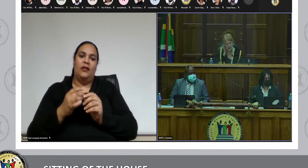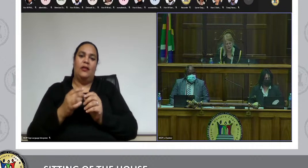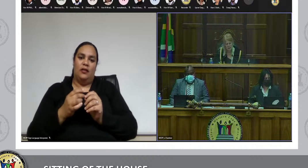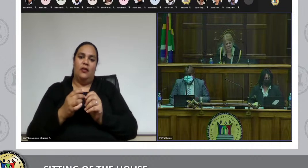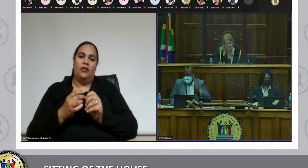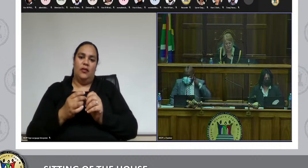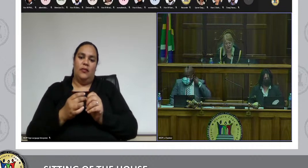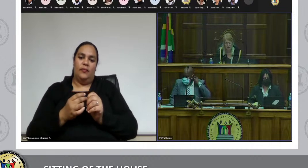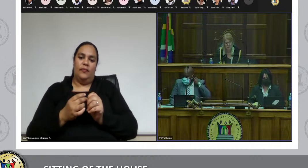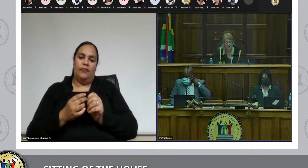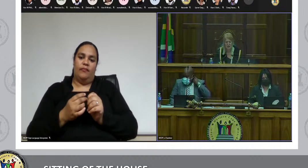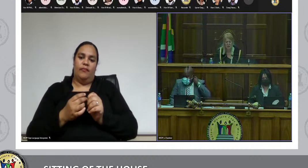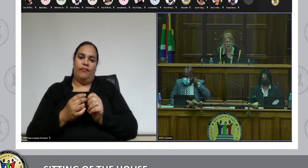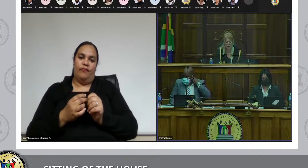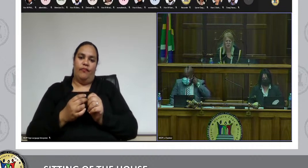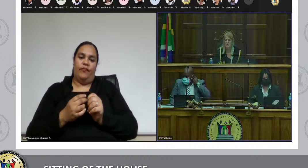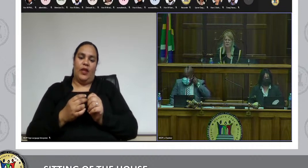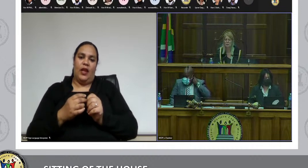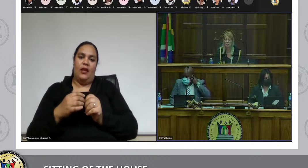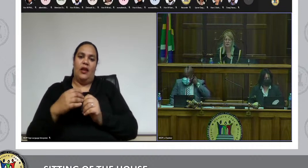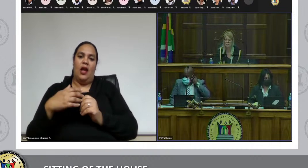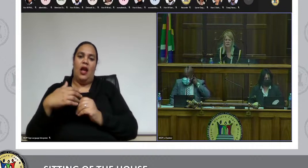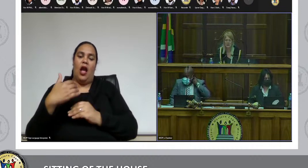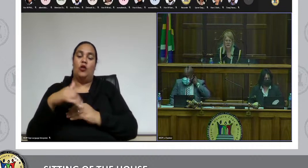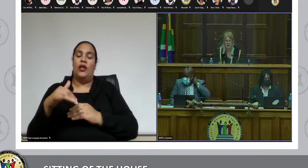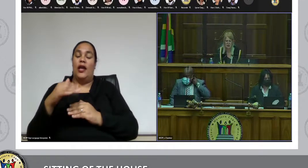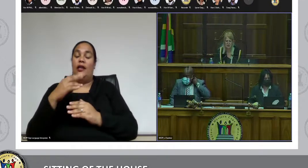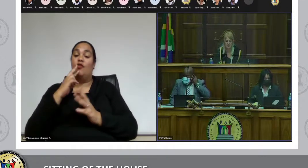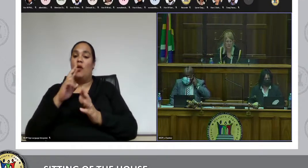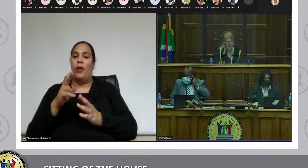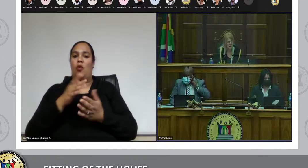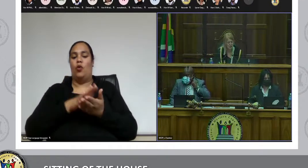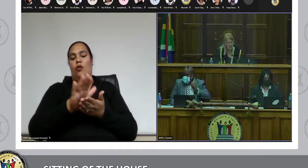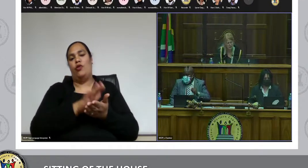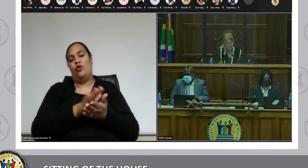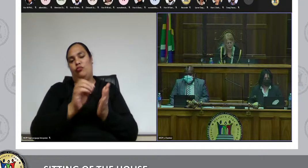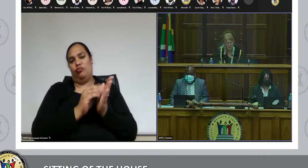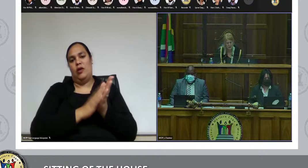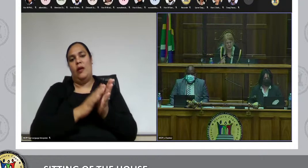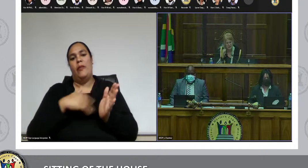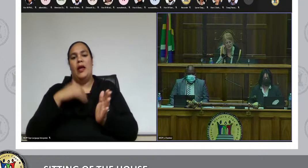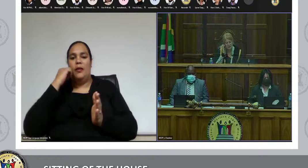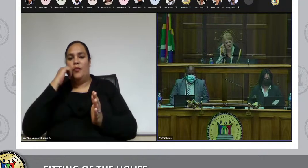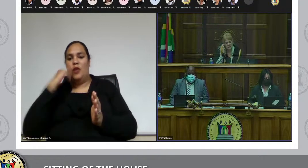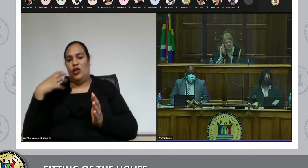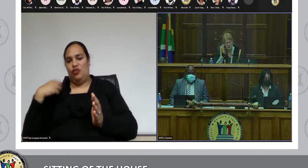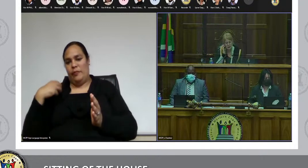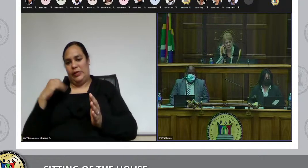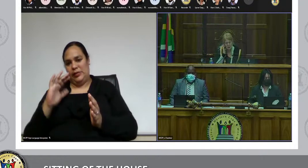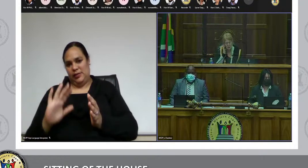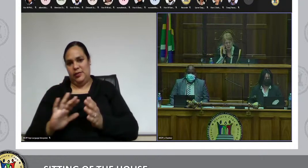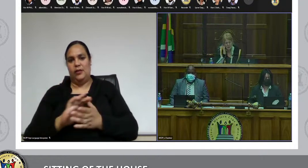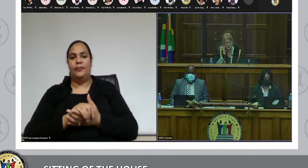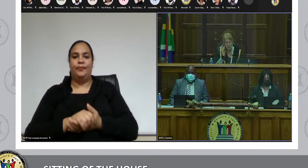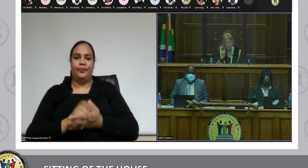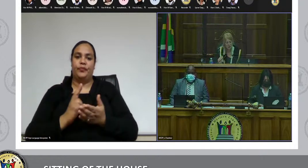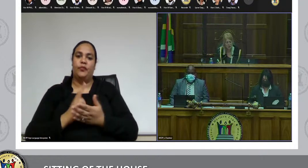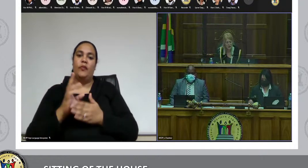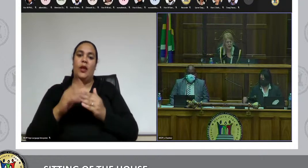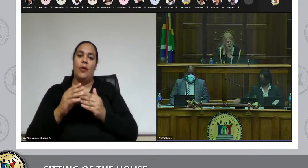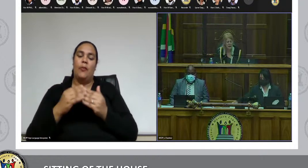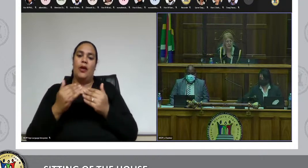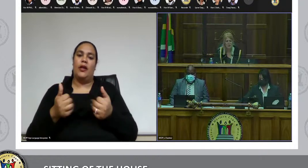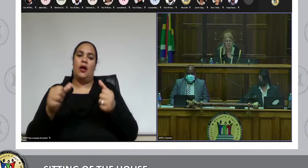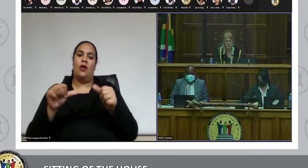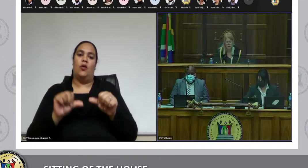And outstanding replies will be printed in the Hansard. My apologies, Minister. Honourable members, we